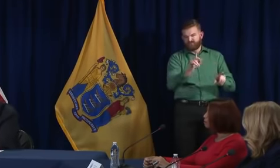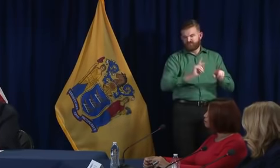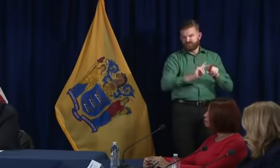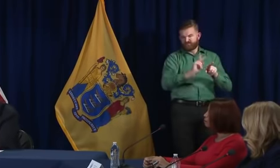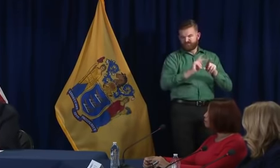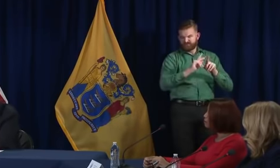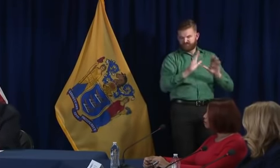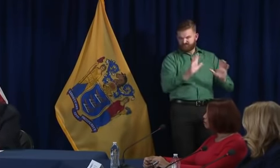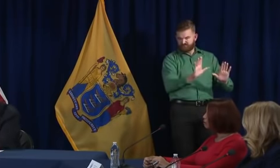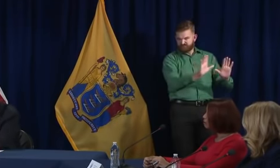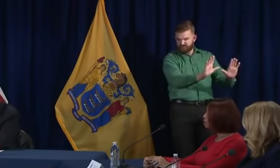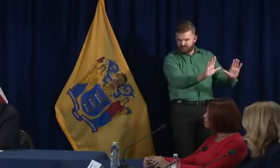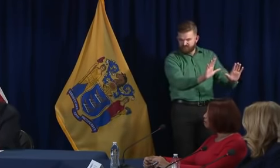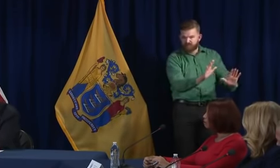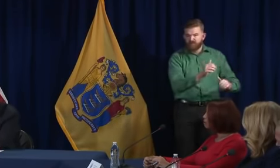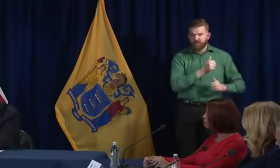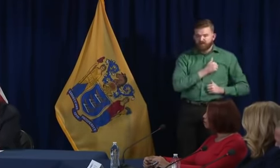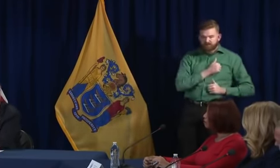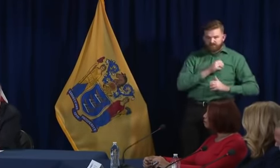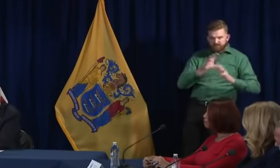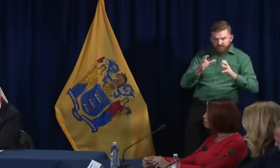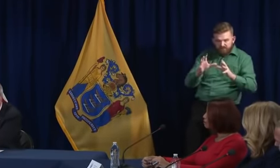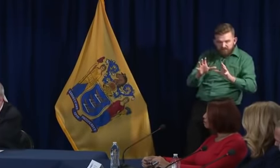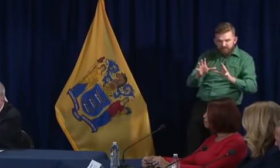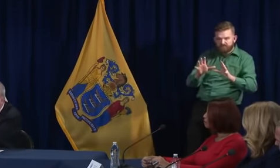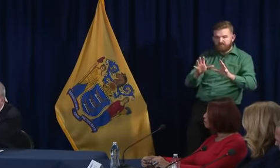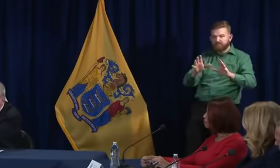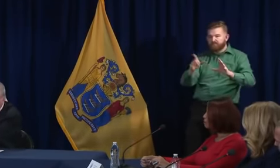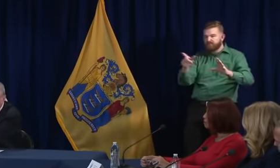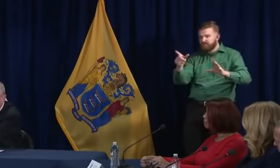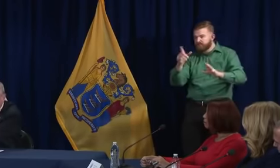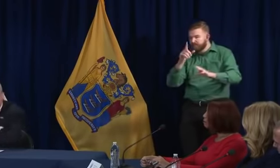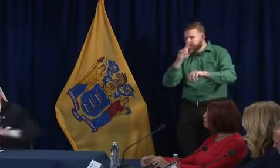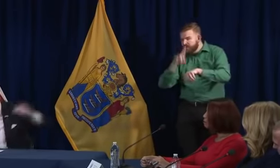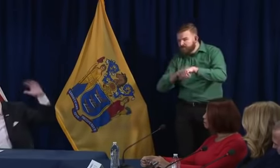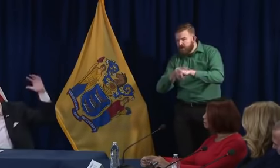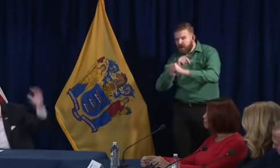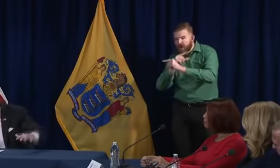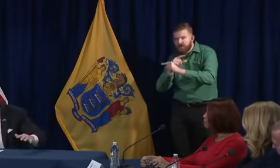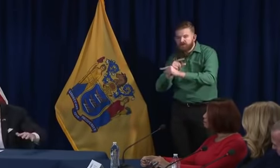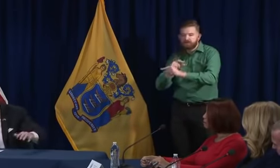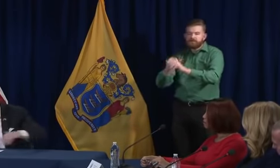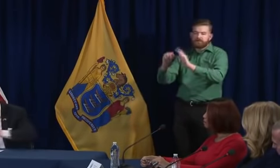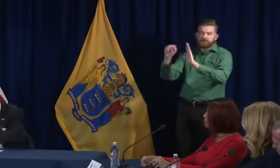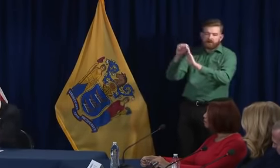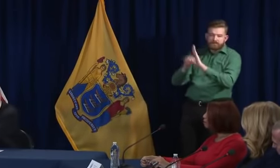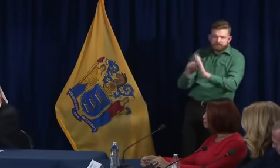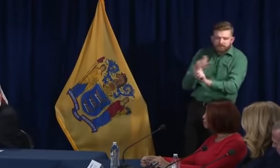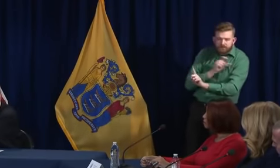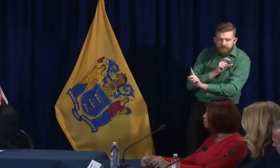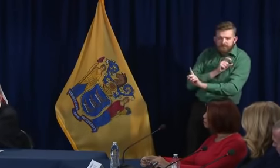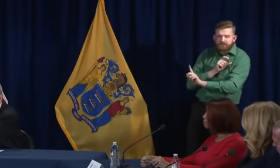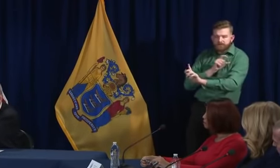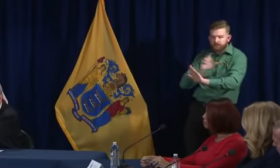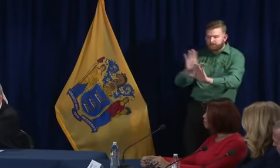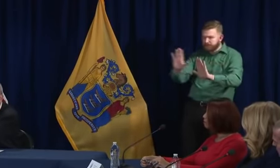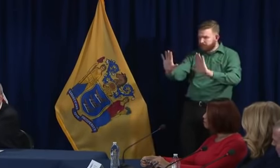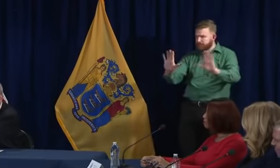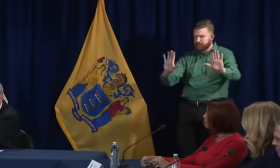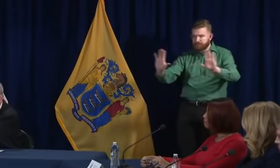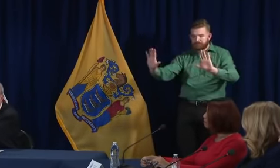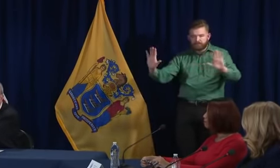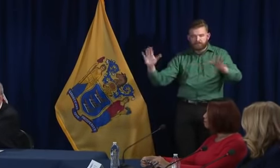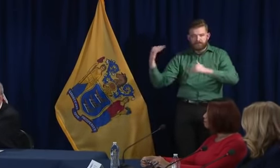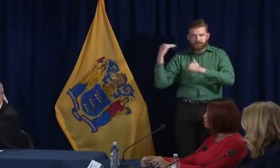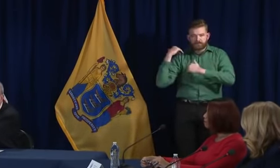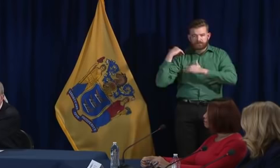of Engineers, the National Guard, the state police, and others, in the sense of we're going to flatten the curve over here, but we're not going to take any chances over